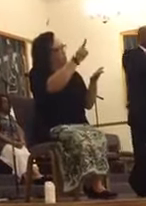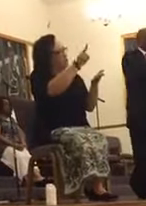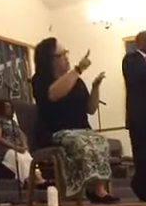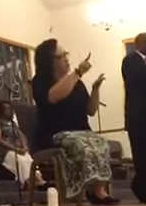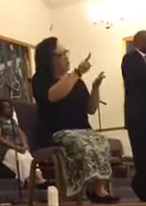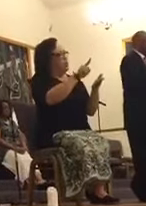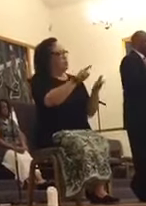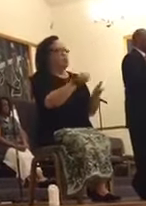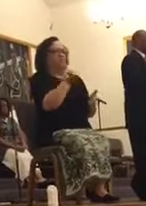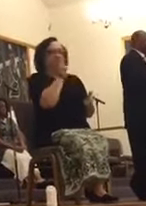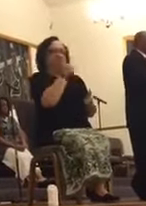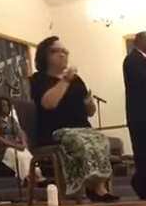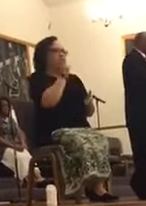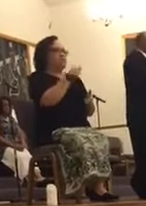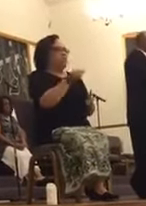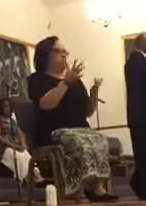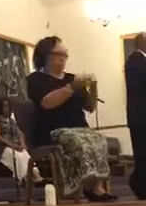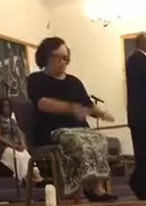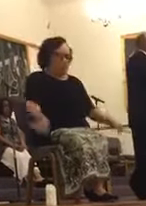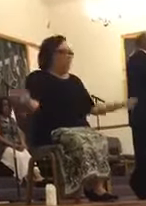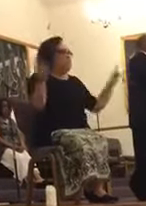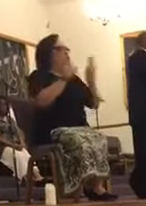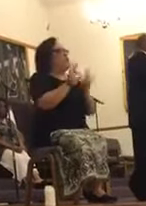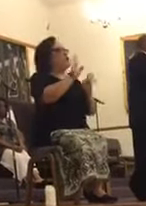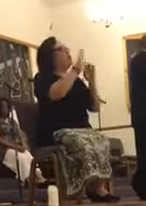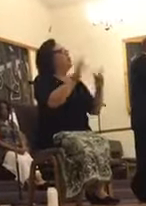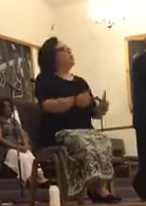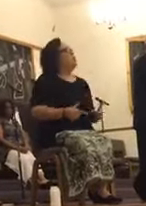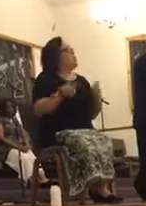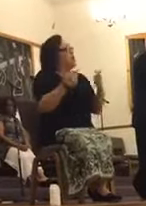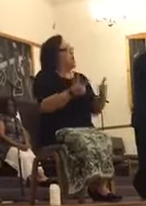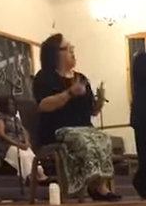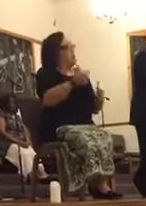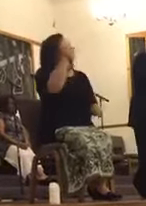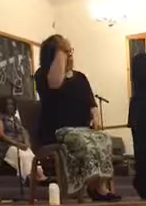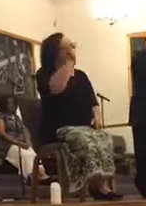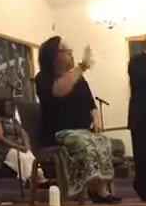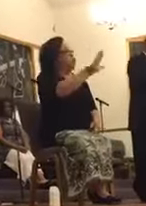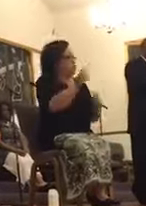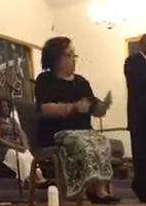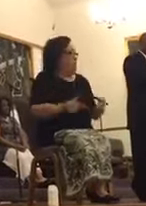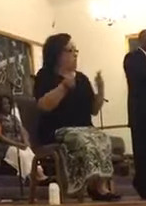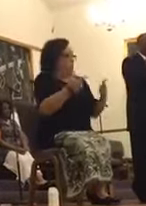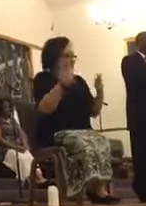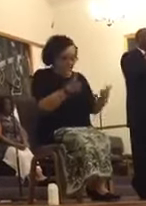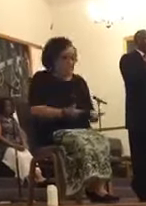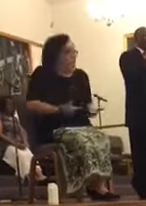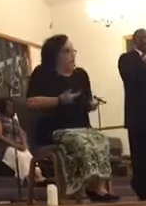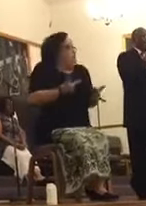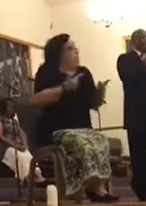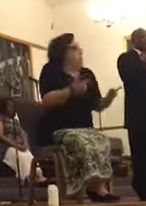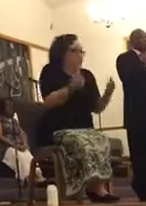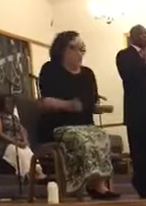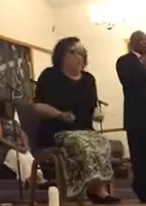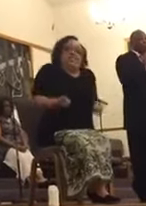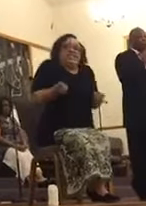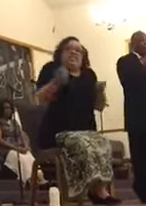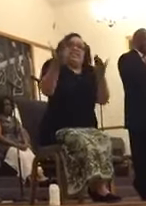life. Your life is a living sacrifice. Yeah. It is to be holy